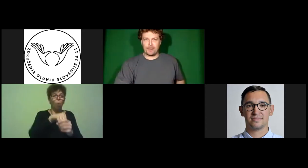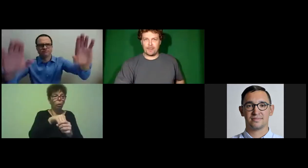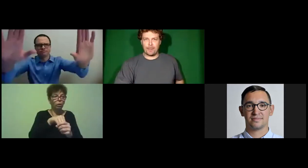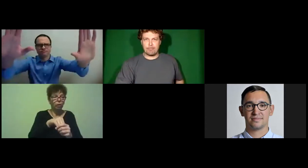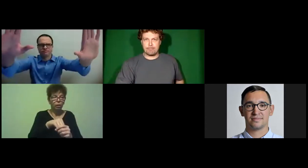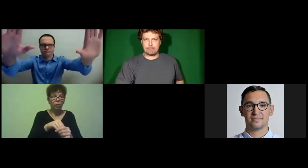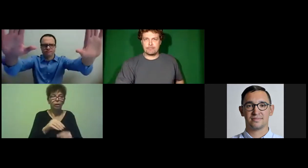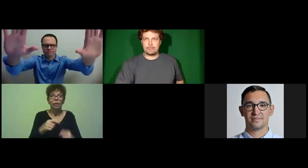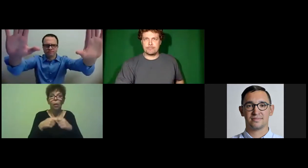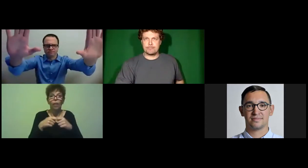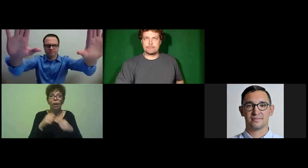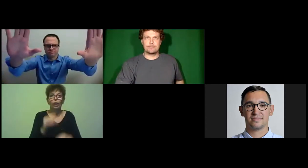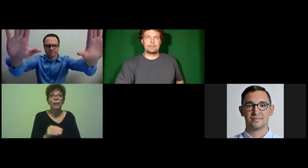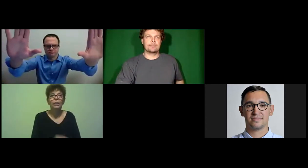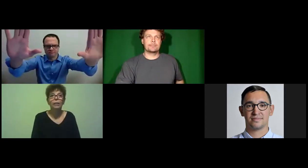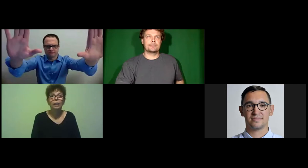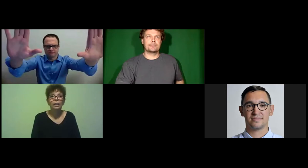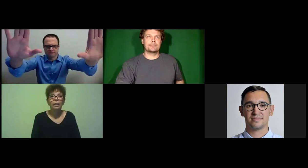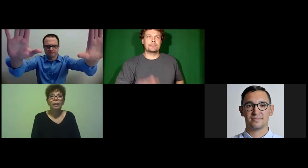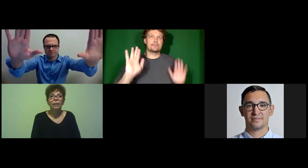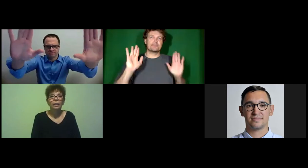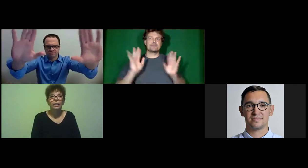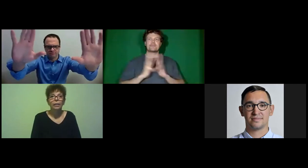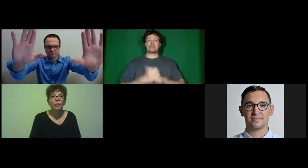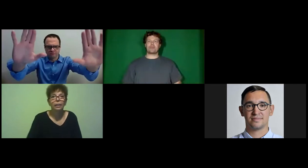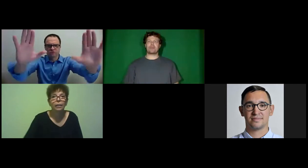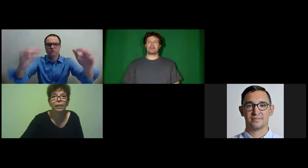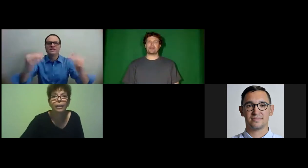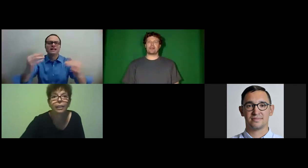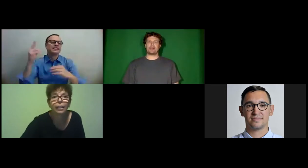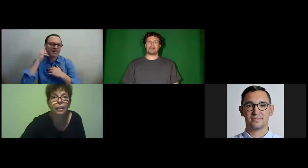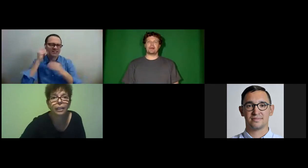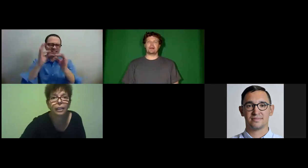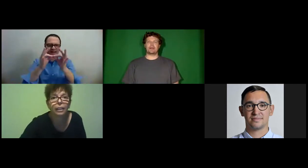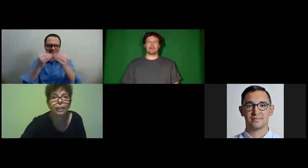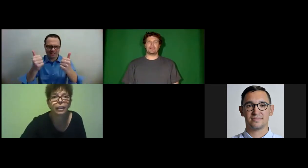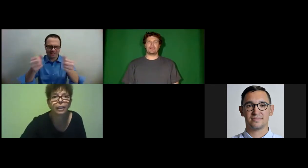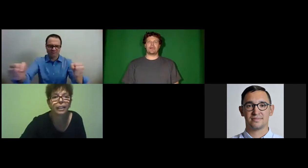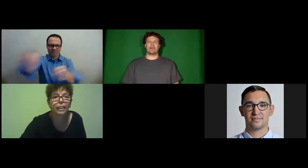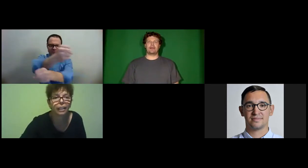I'll show a photo of this.